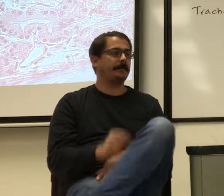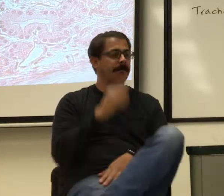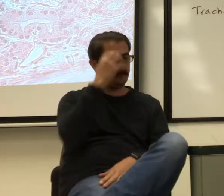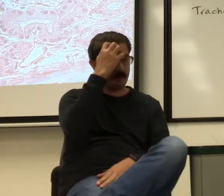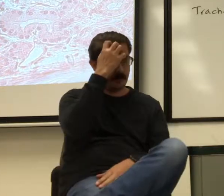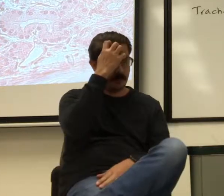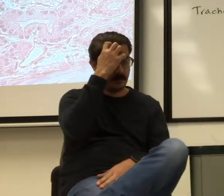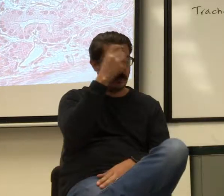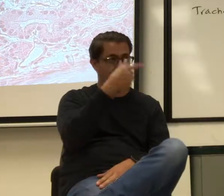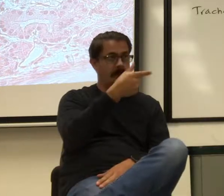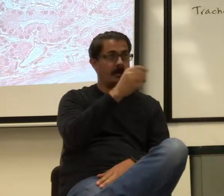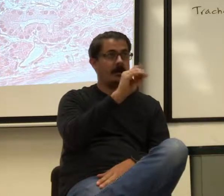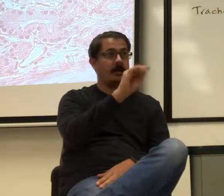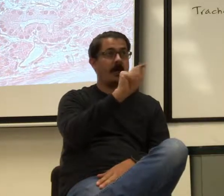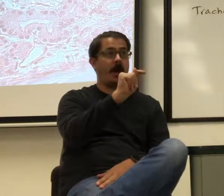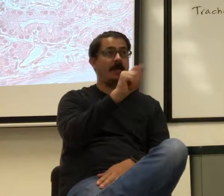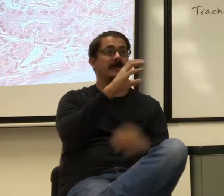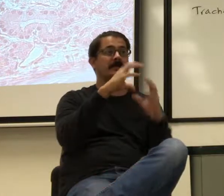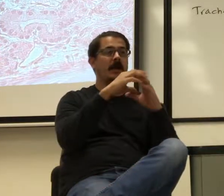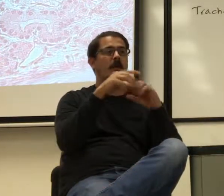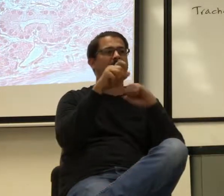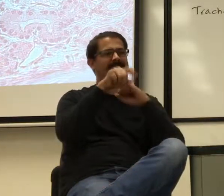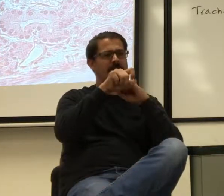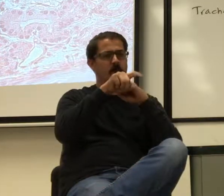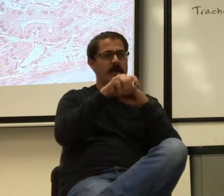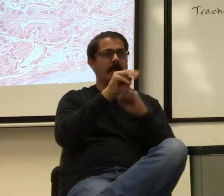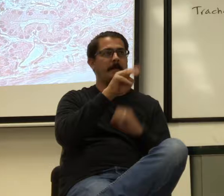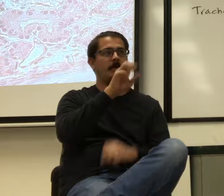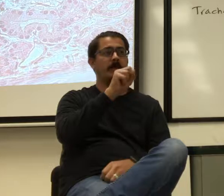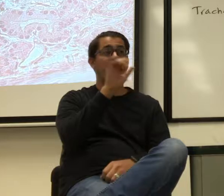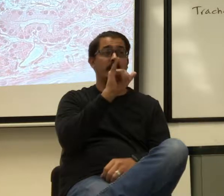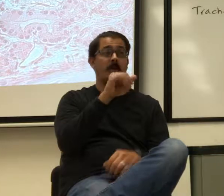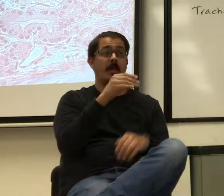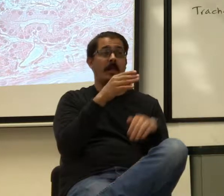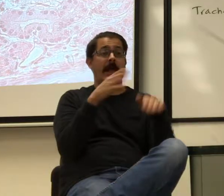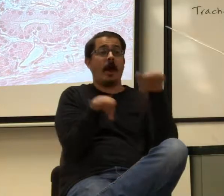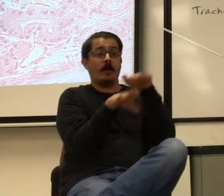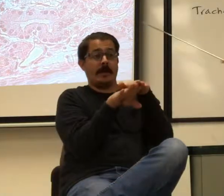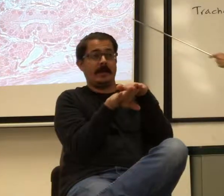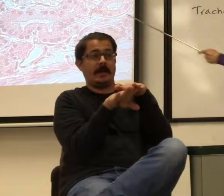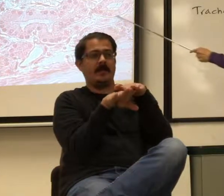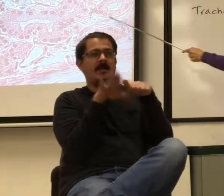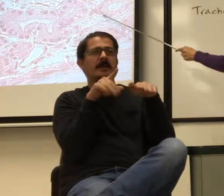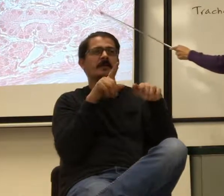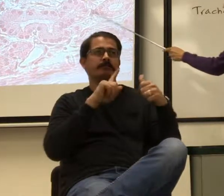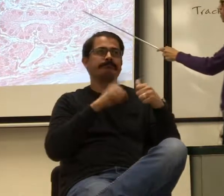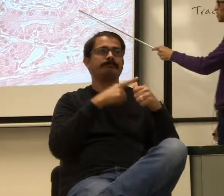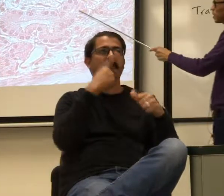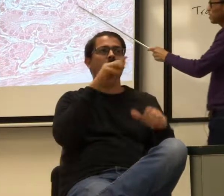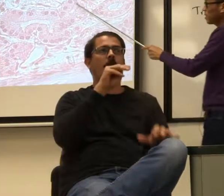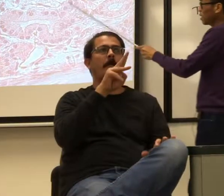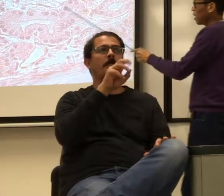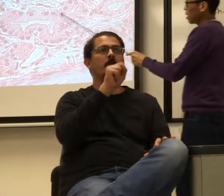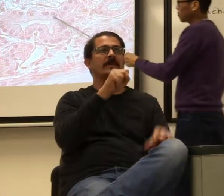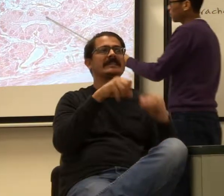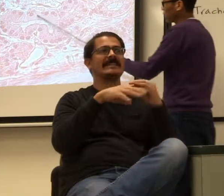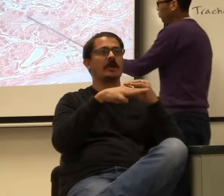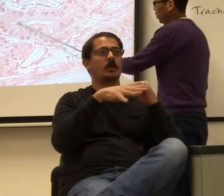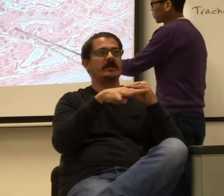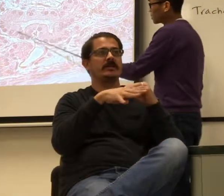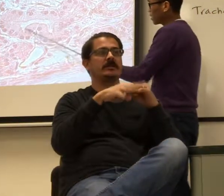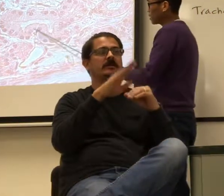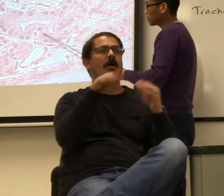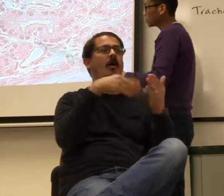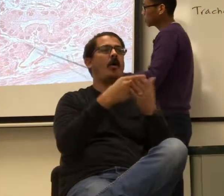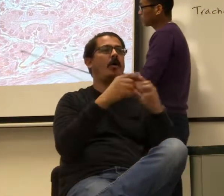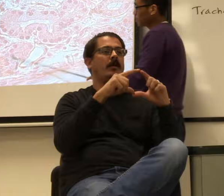So the goblet cells secrete mucus, but also the layer underneath is primarily for mucus secretion. All of these